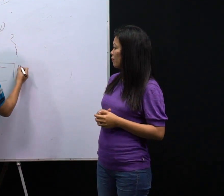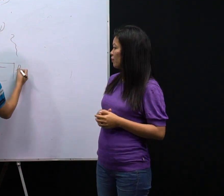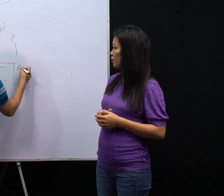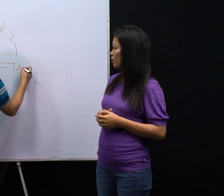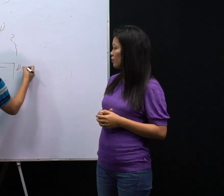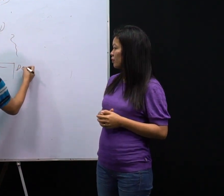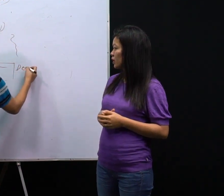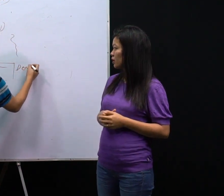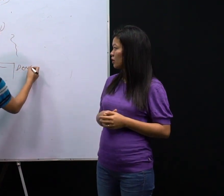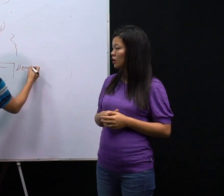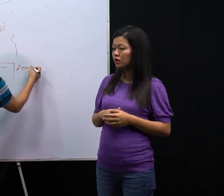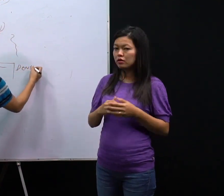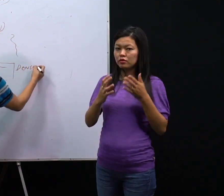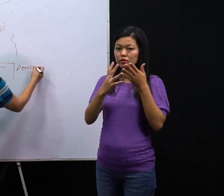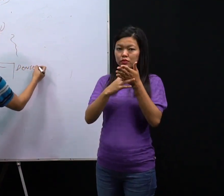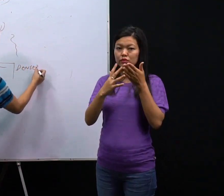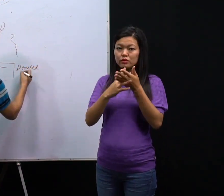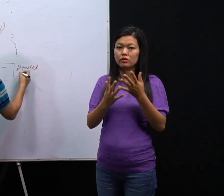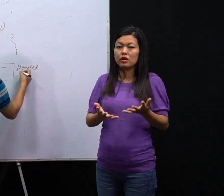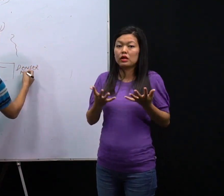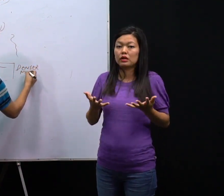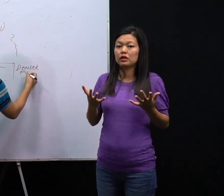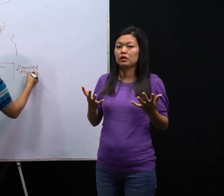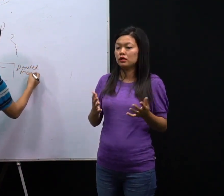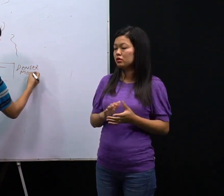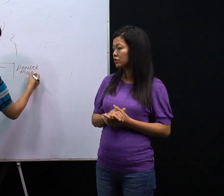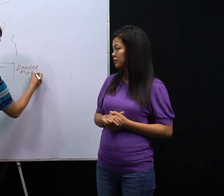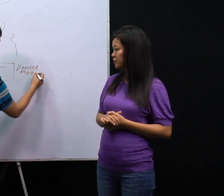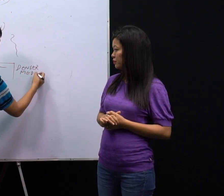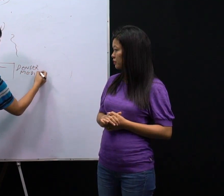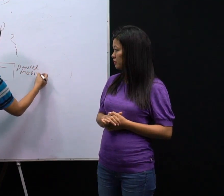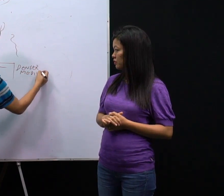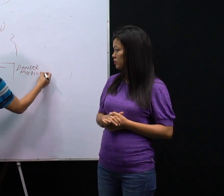medium. Denser medium.